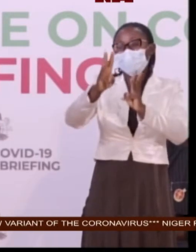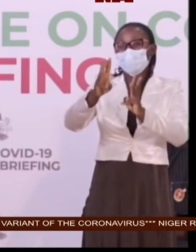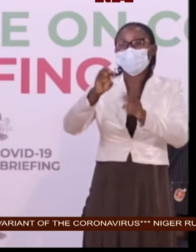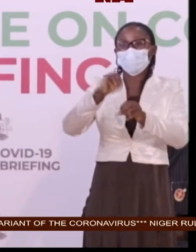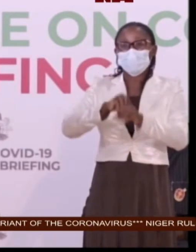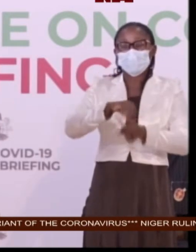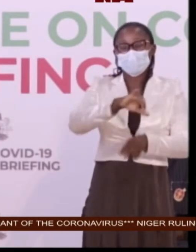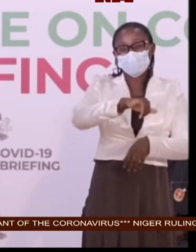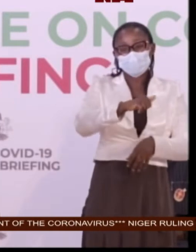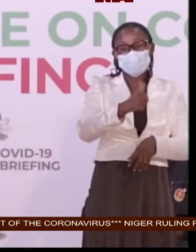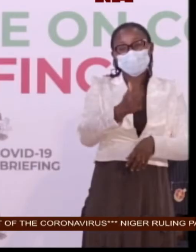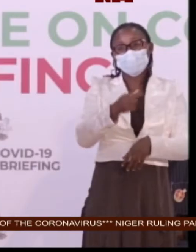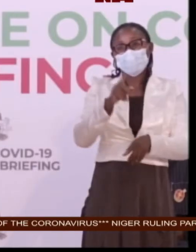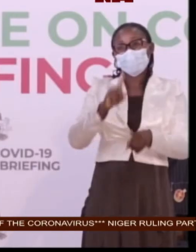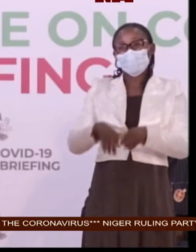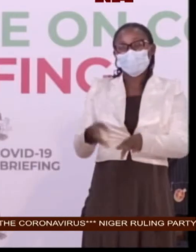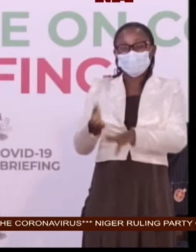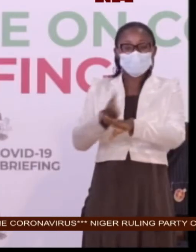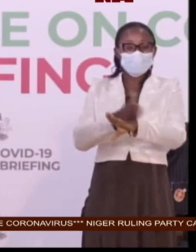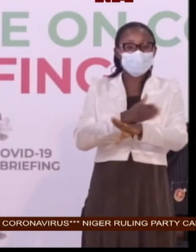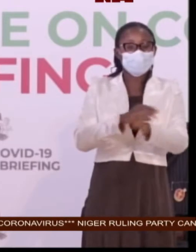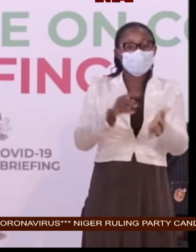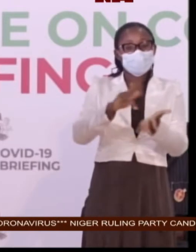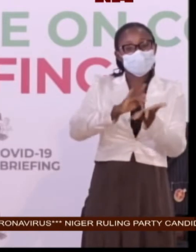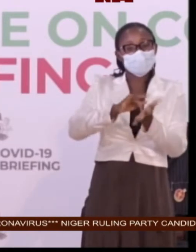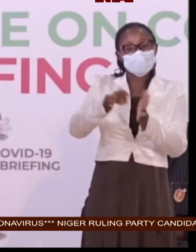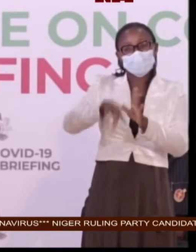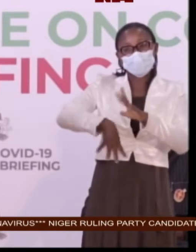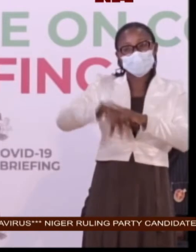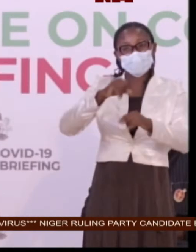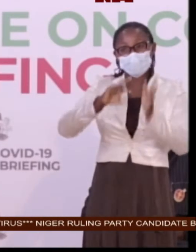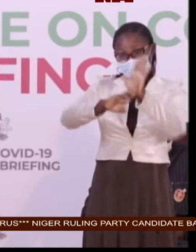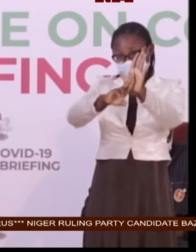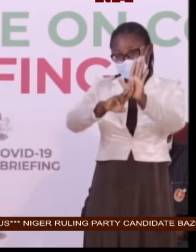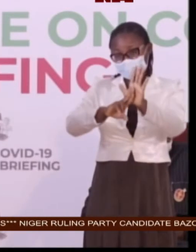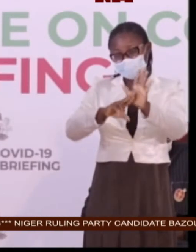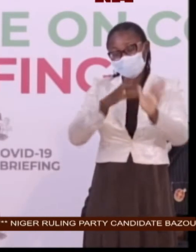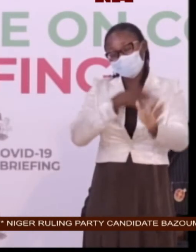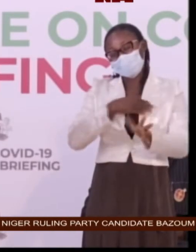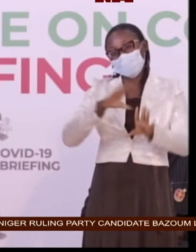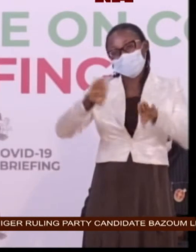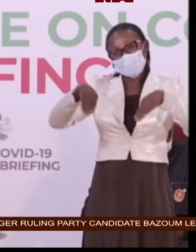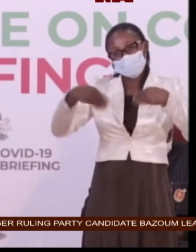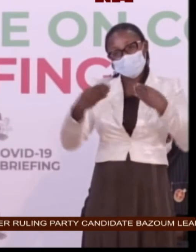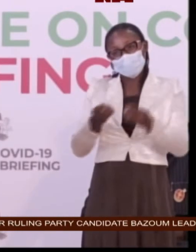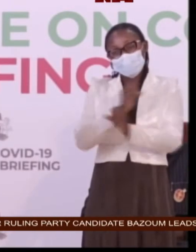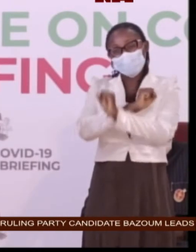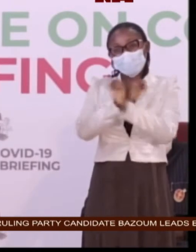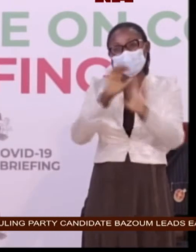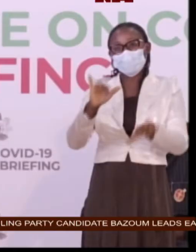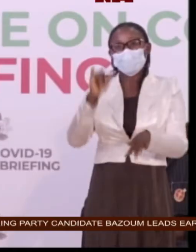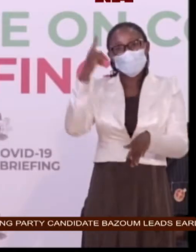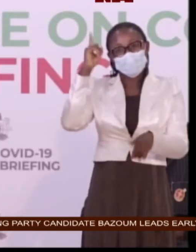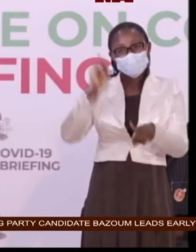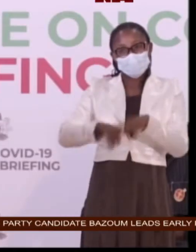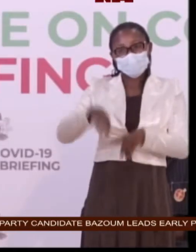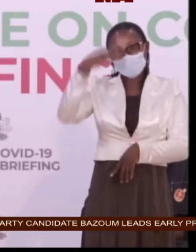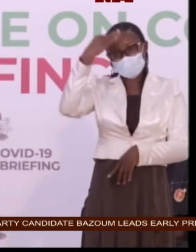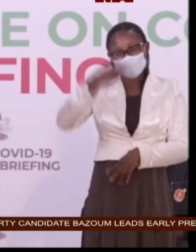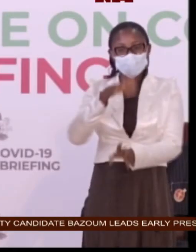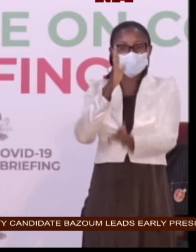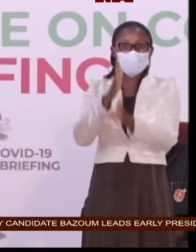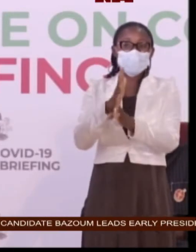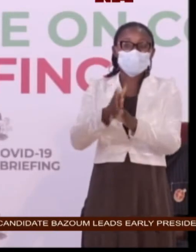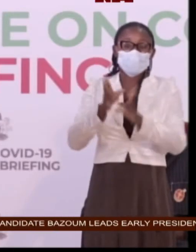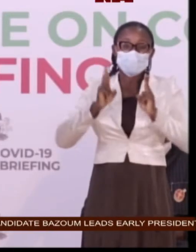in order to improve on treatment outcomes and enhance safety of the frontline health